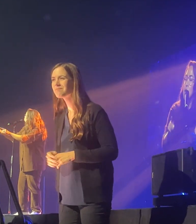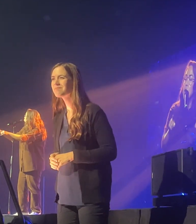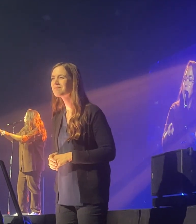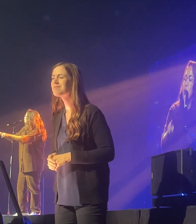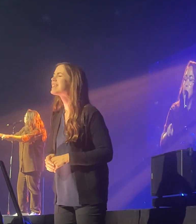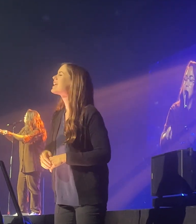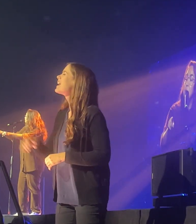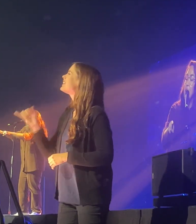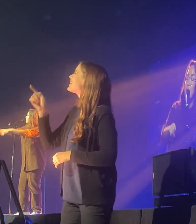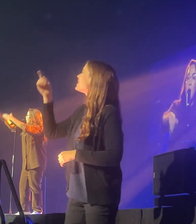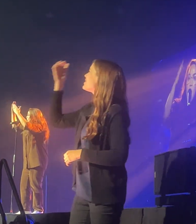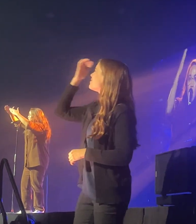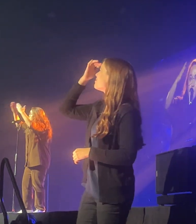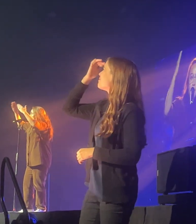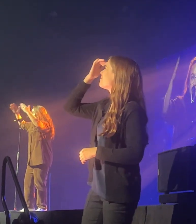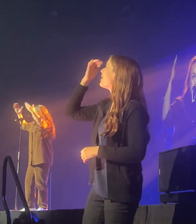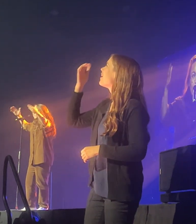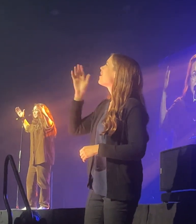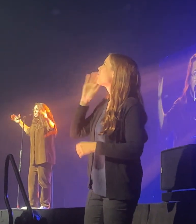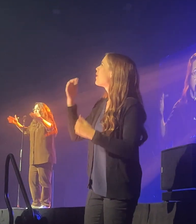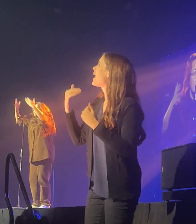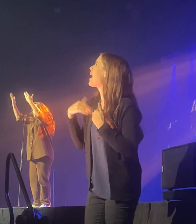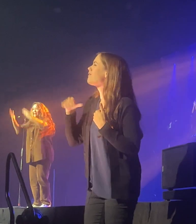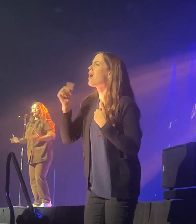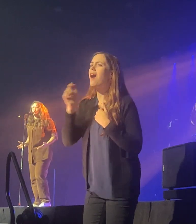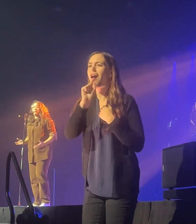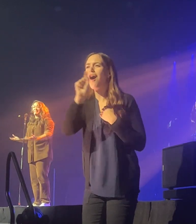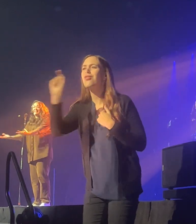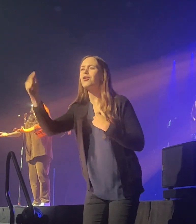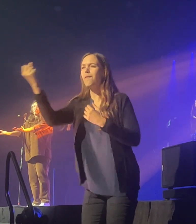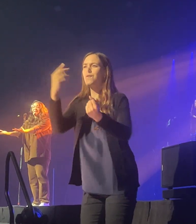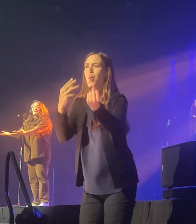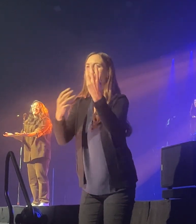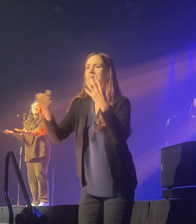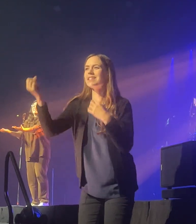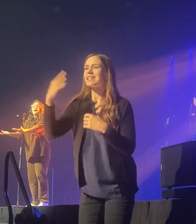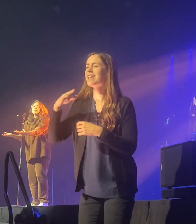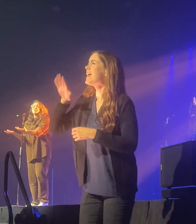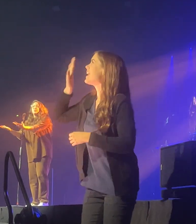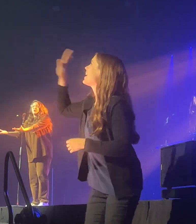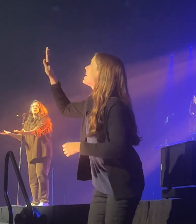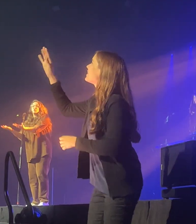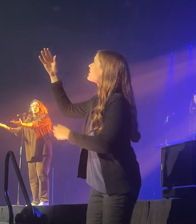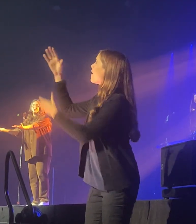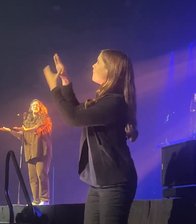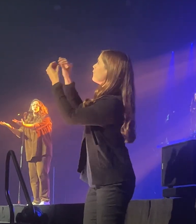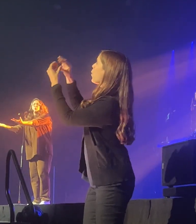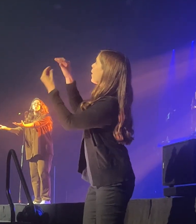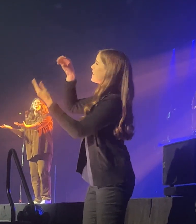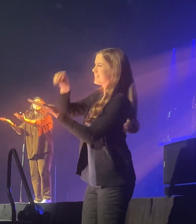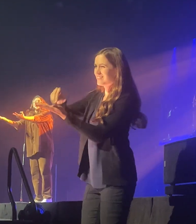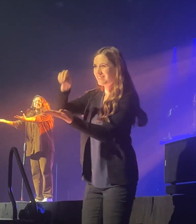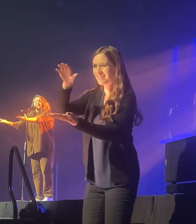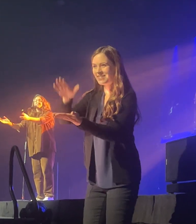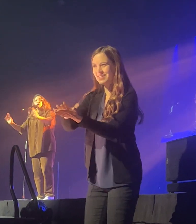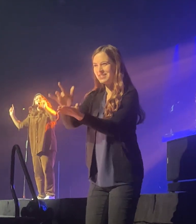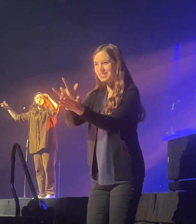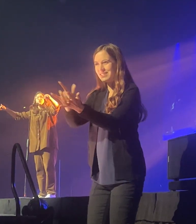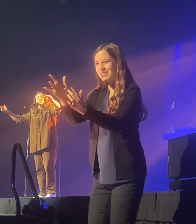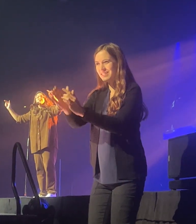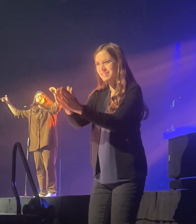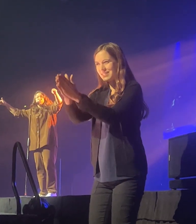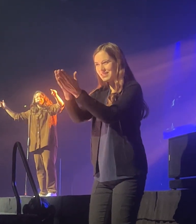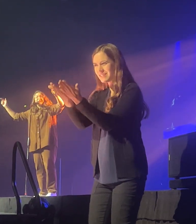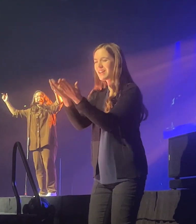like he knew there would be other voices. So he wrote his voice down in a timeless book of truths that would remind us